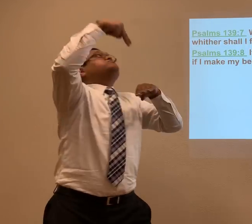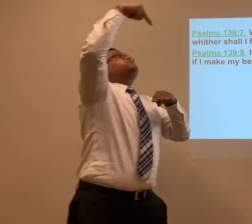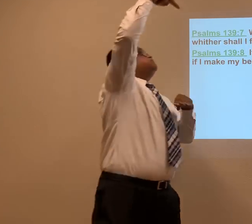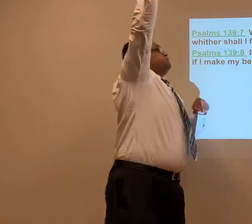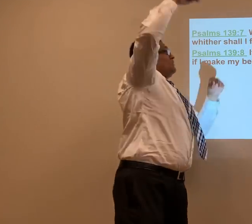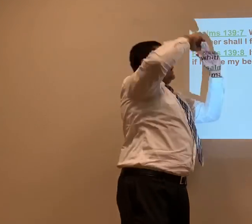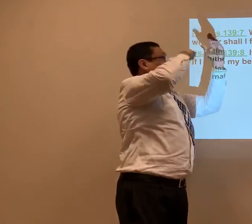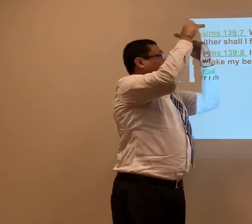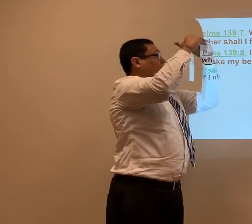heavens,